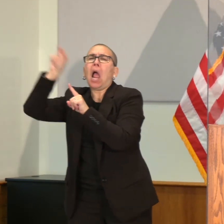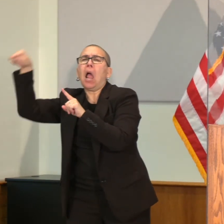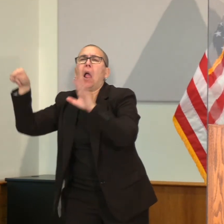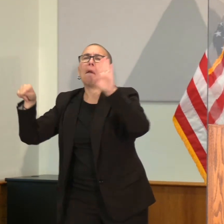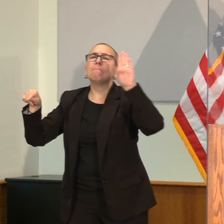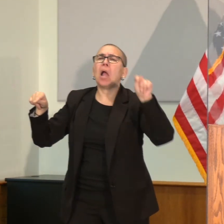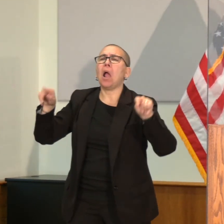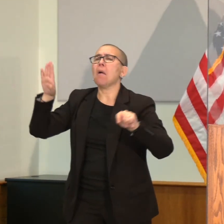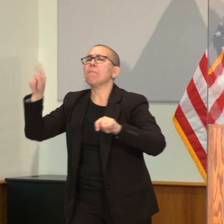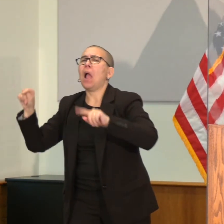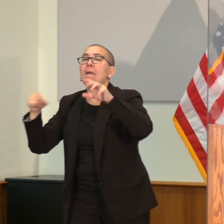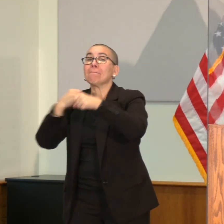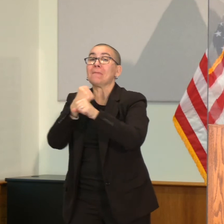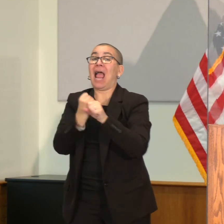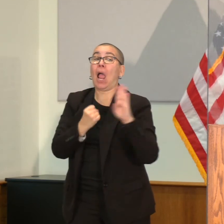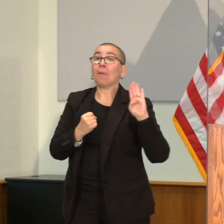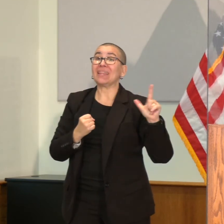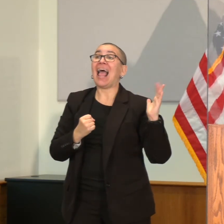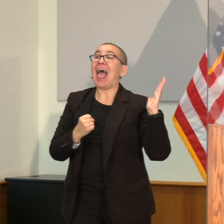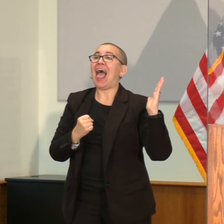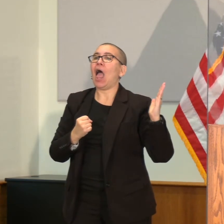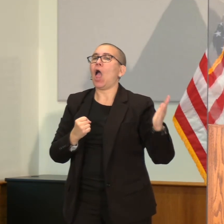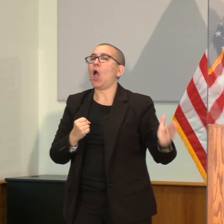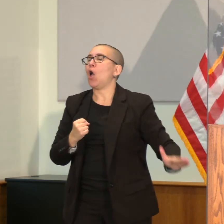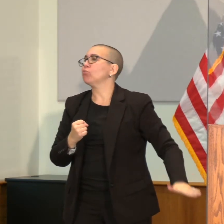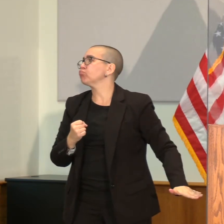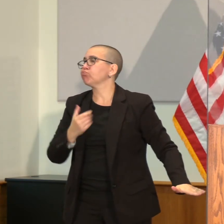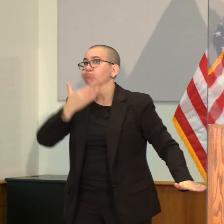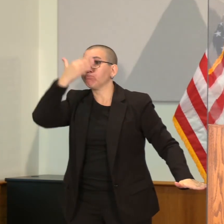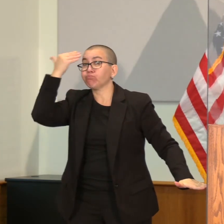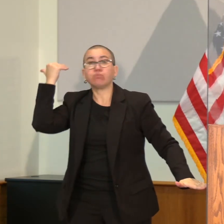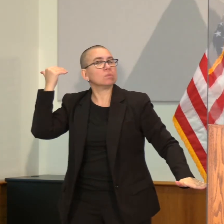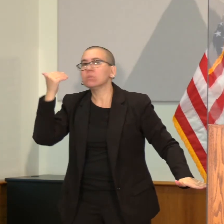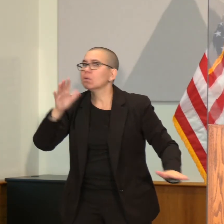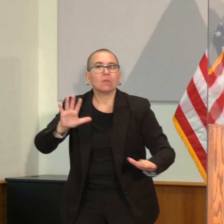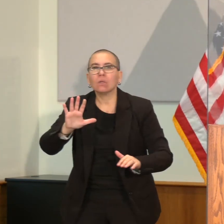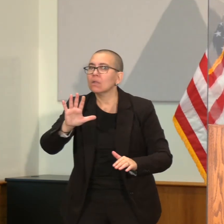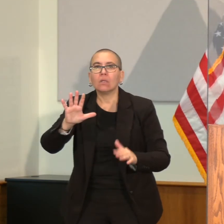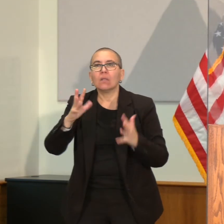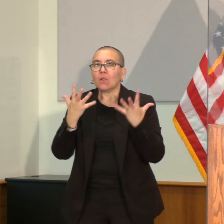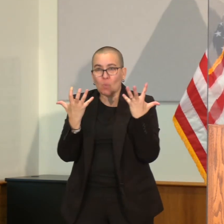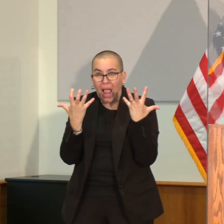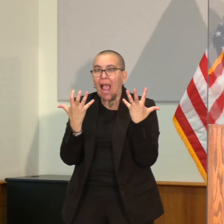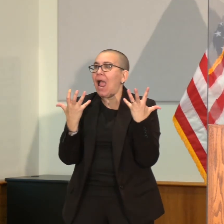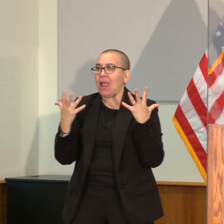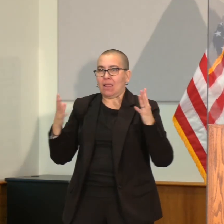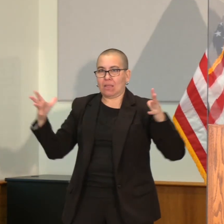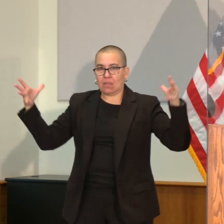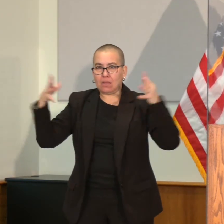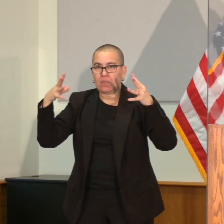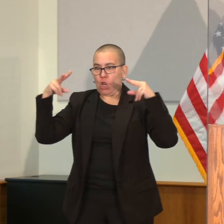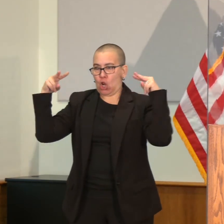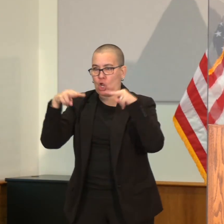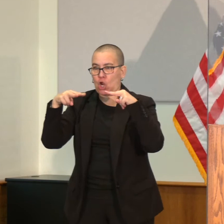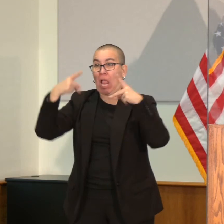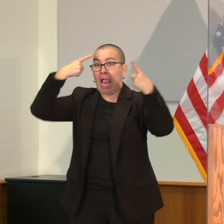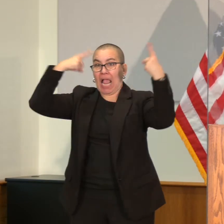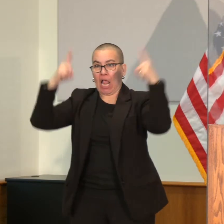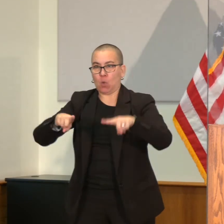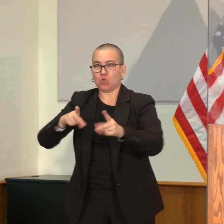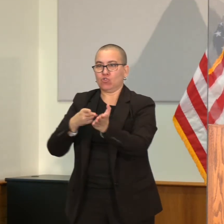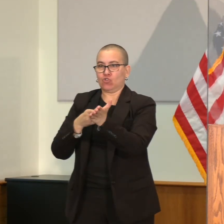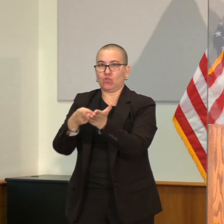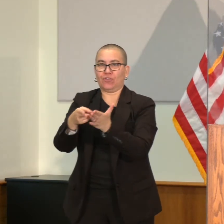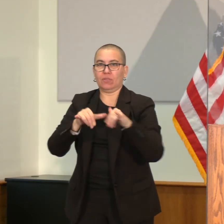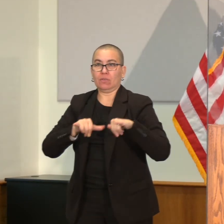really a negotiating piece. That we enter the room where some things should be universal truths. We can find some common ground. To follow up